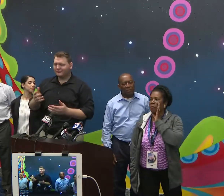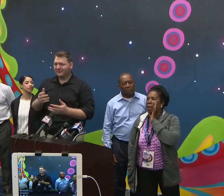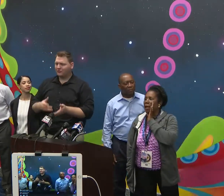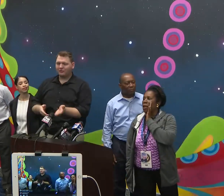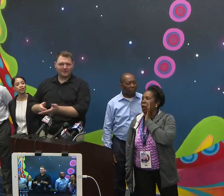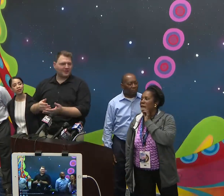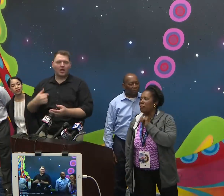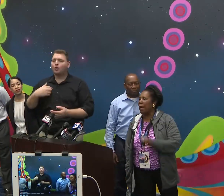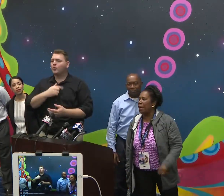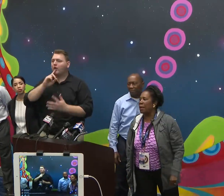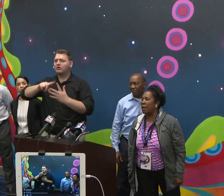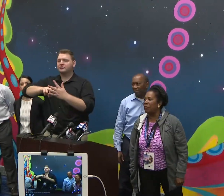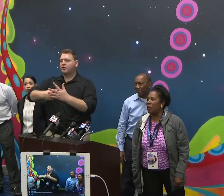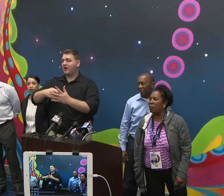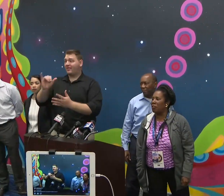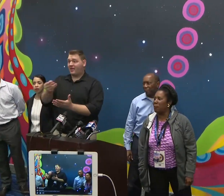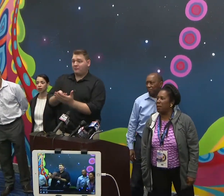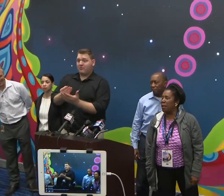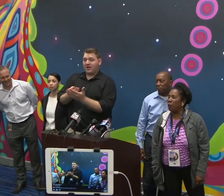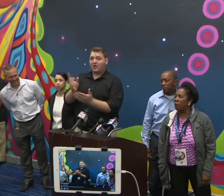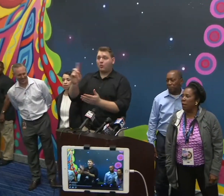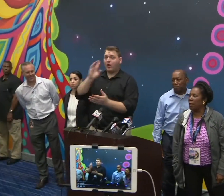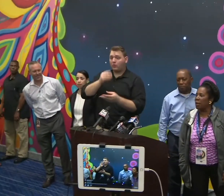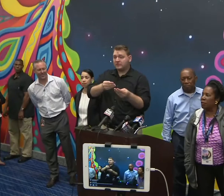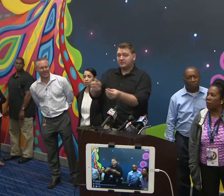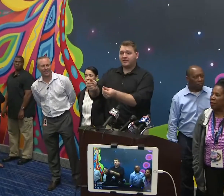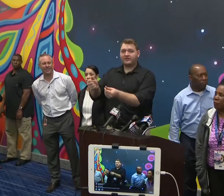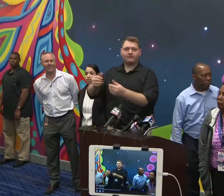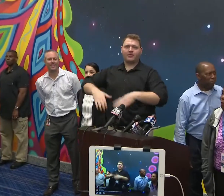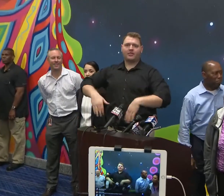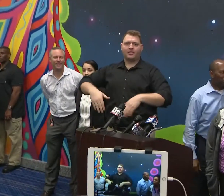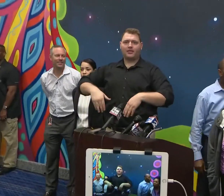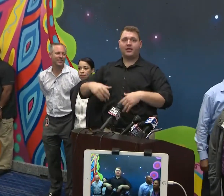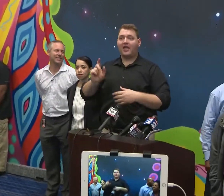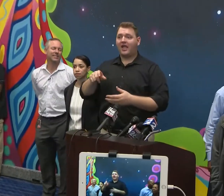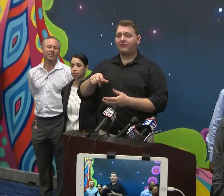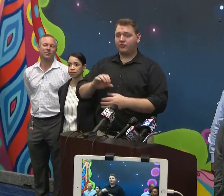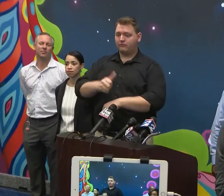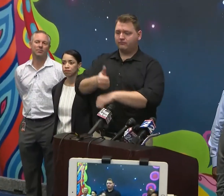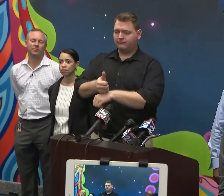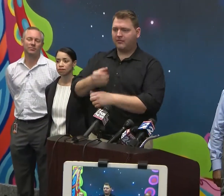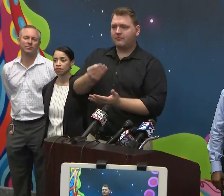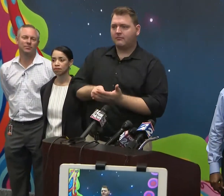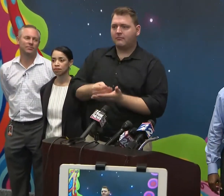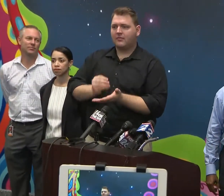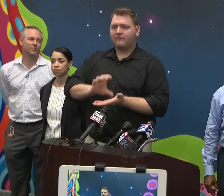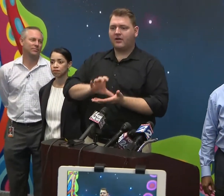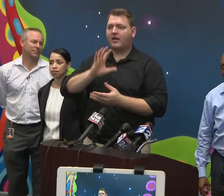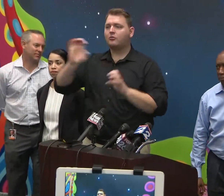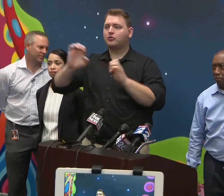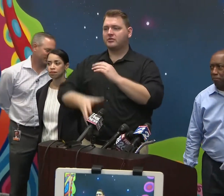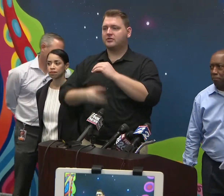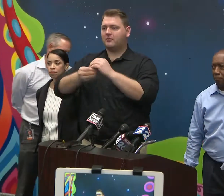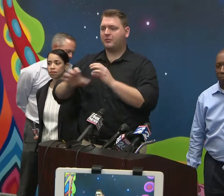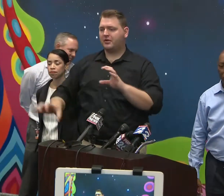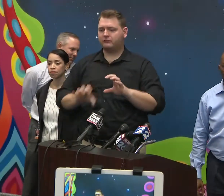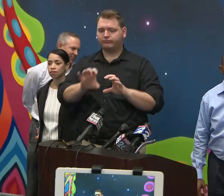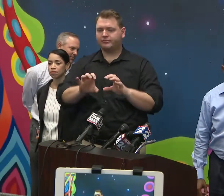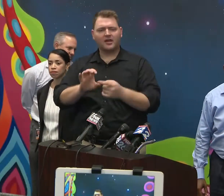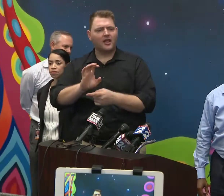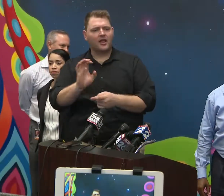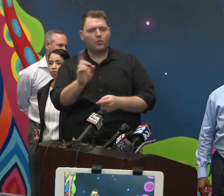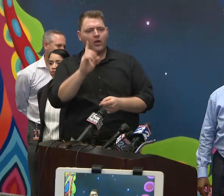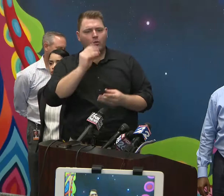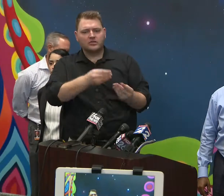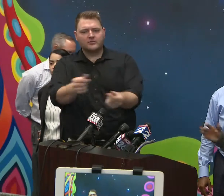We're just beginning. No, it's not. That is a just beginning. We've got to get a disaster fund and an emergency supplemental. How will it be used?